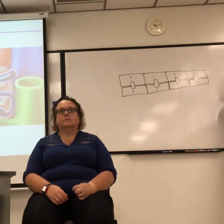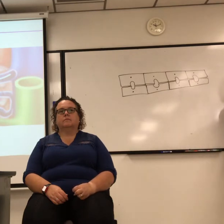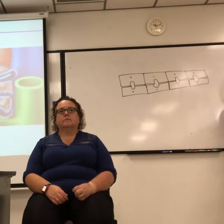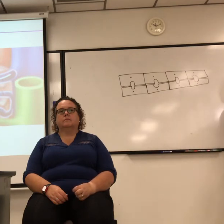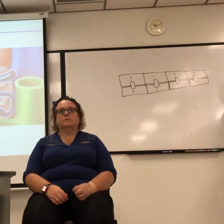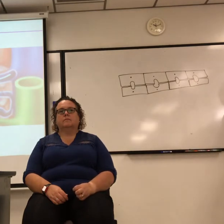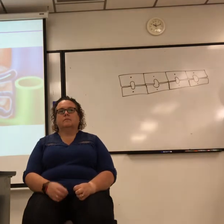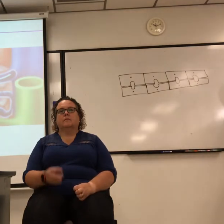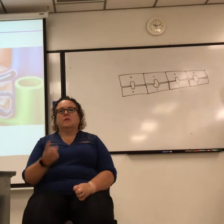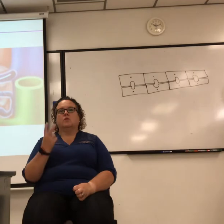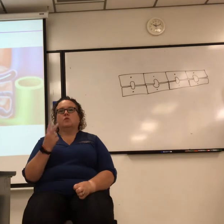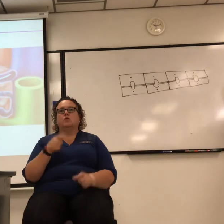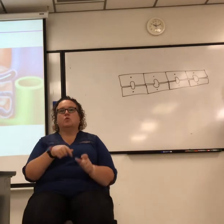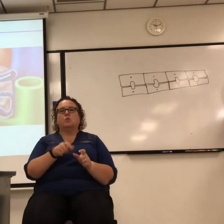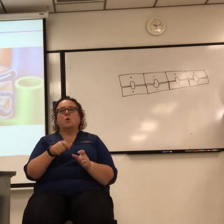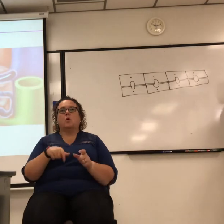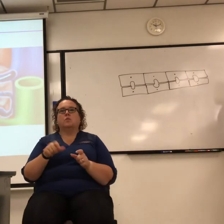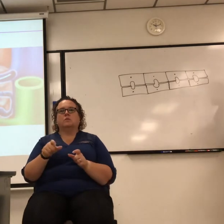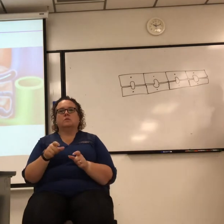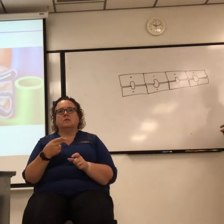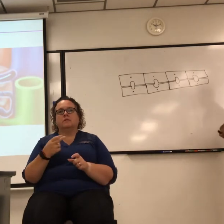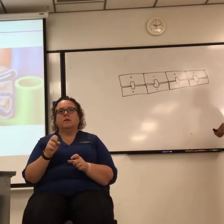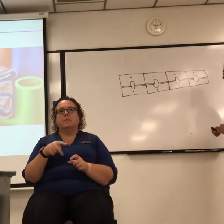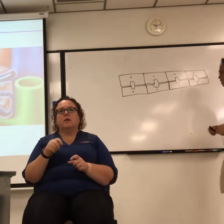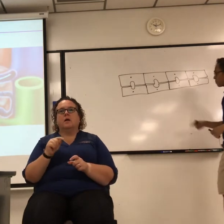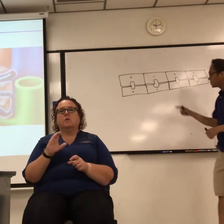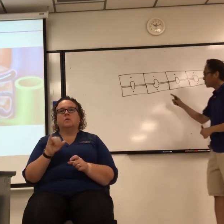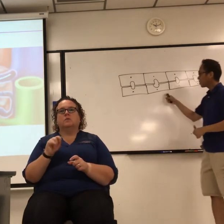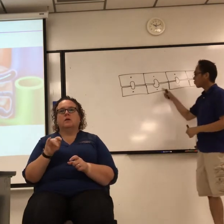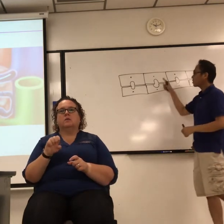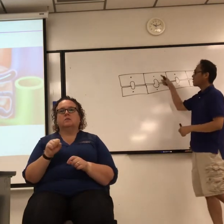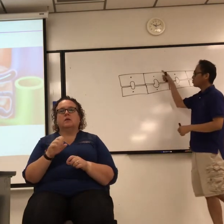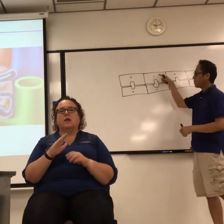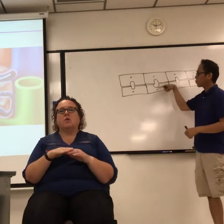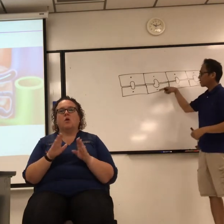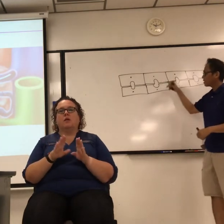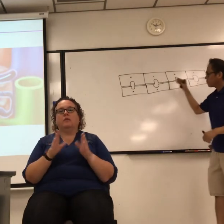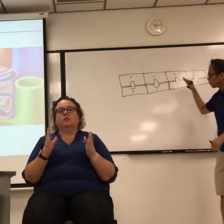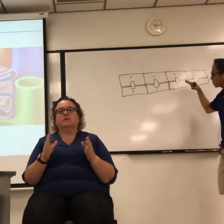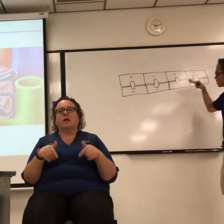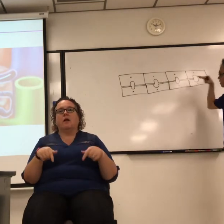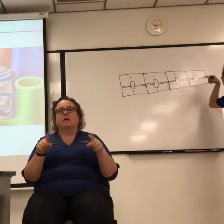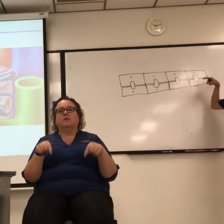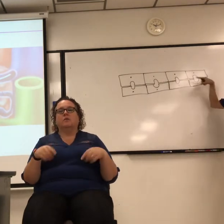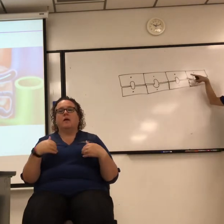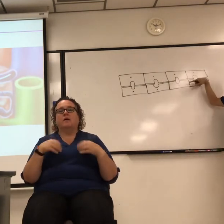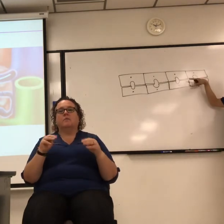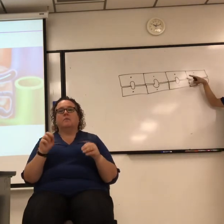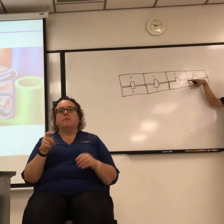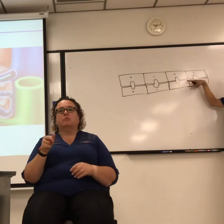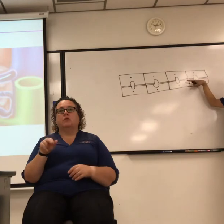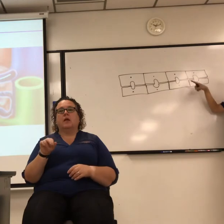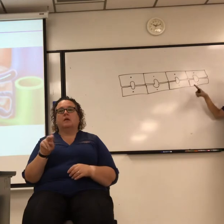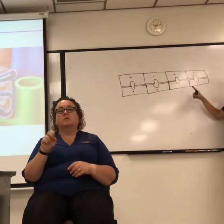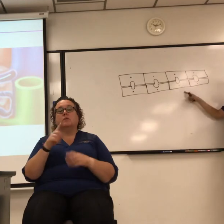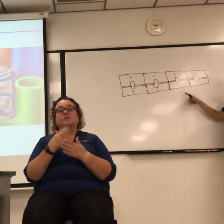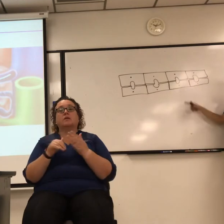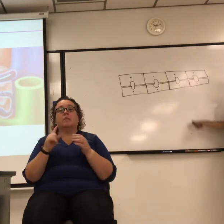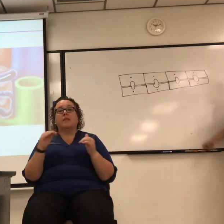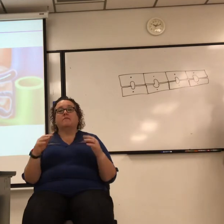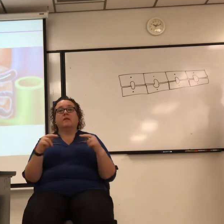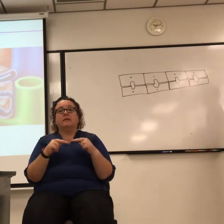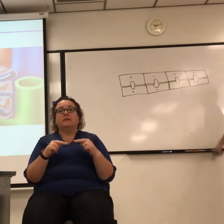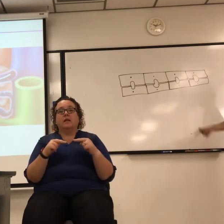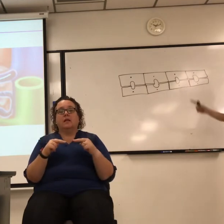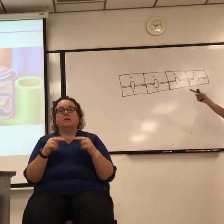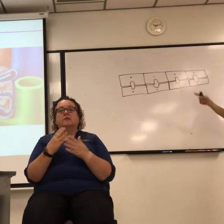Two rows of hepatocytes, and on either side, you have these two different, well, you have two membranes. You have membranes that face inwards, one that